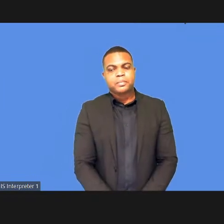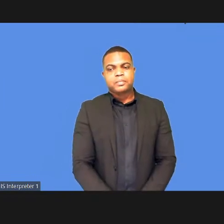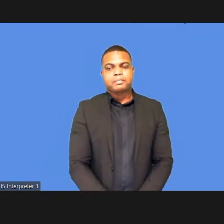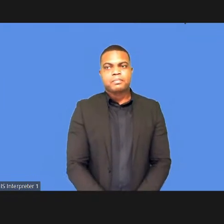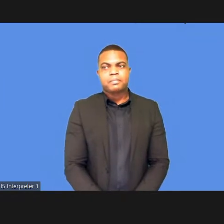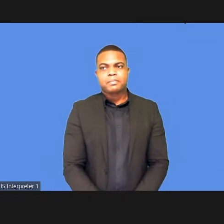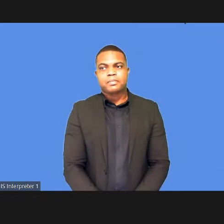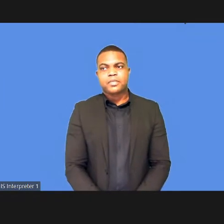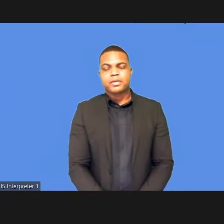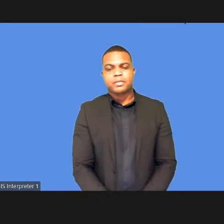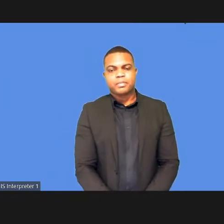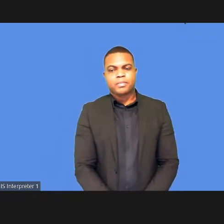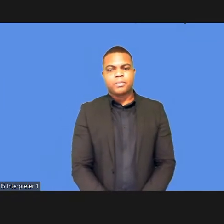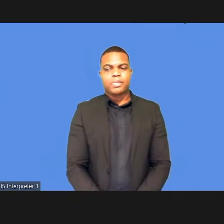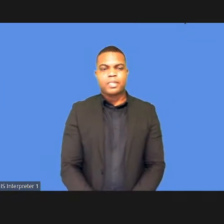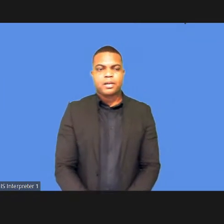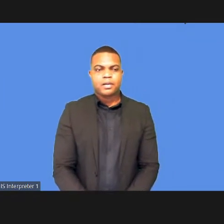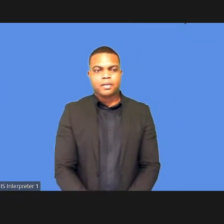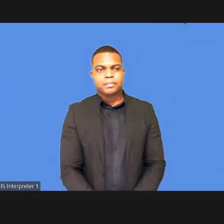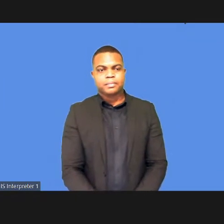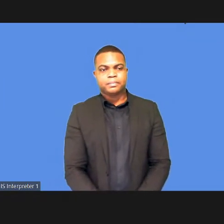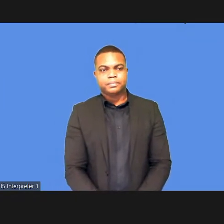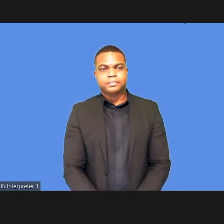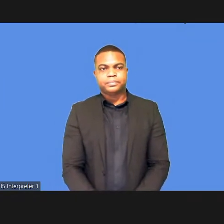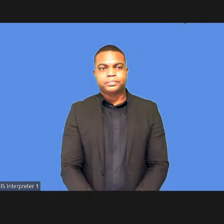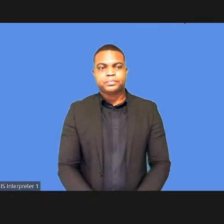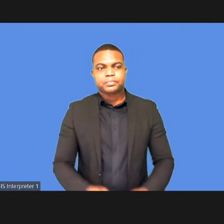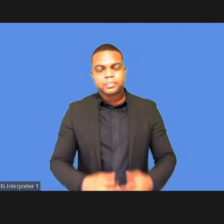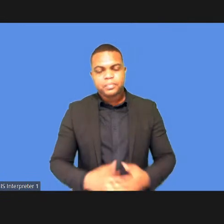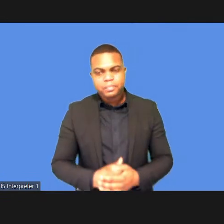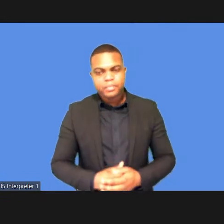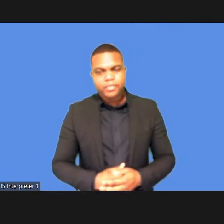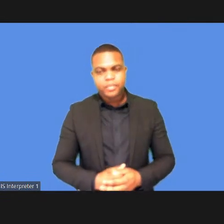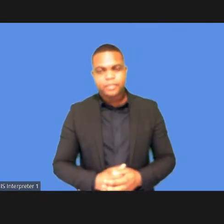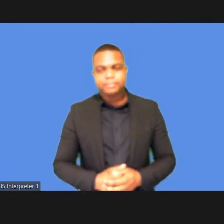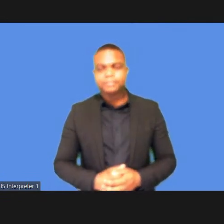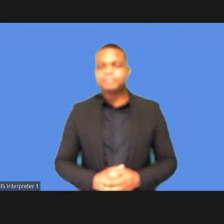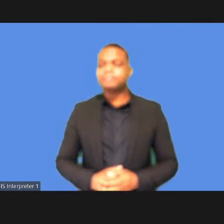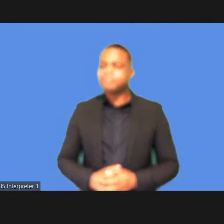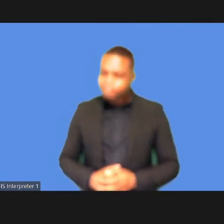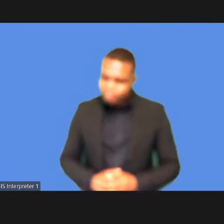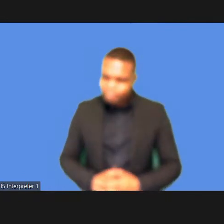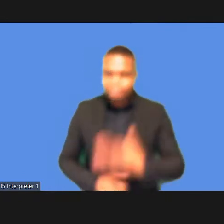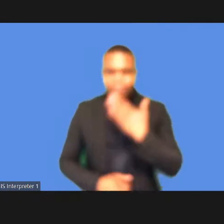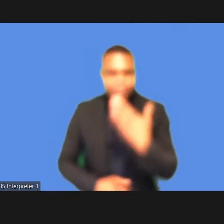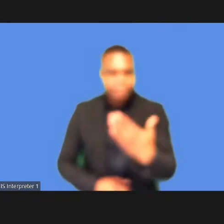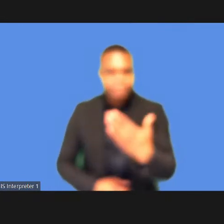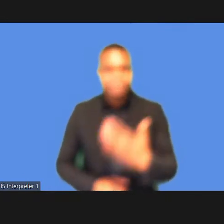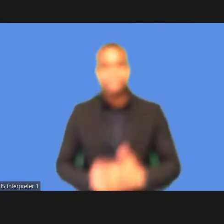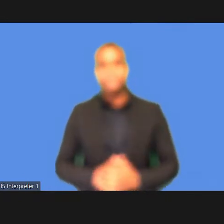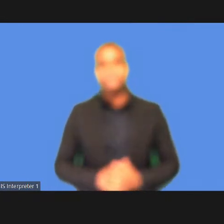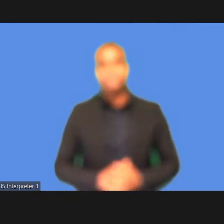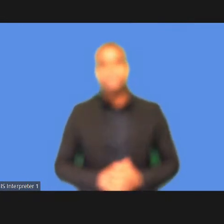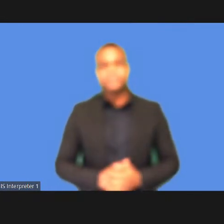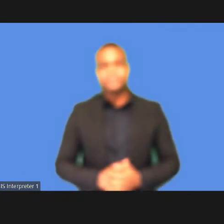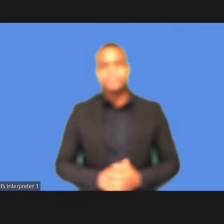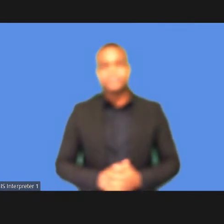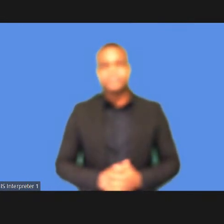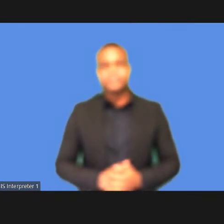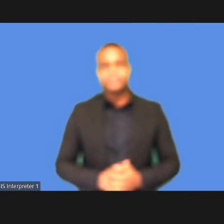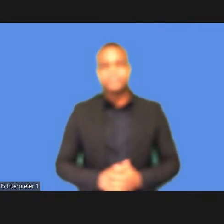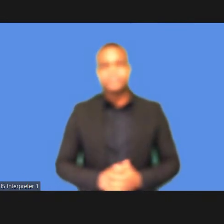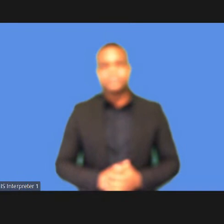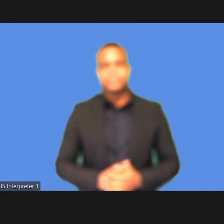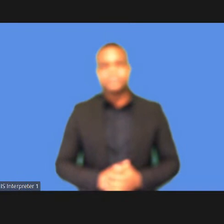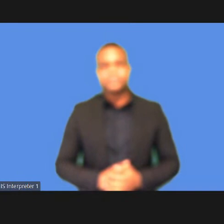Merci beaucoup. C'est pour moi. Thank you very much. It is for me a real honor to participate at